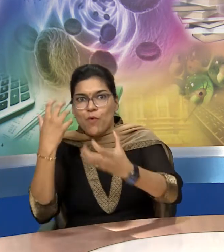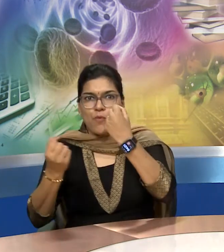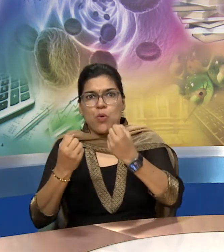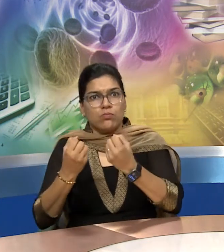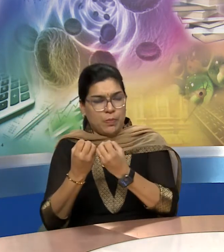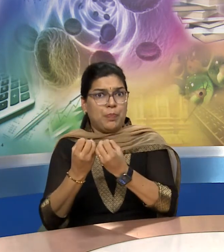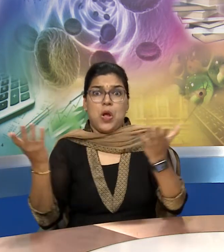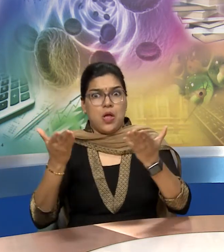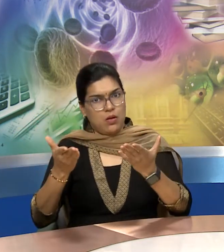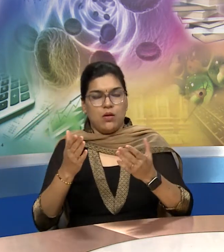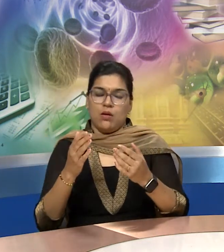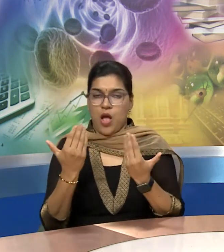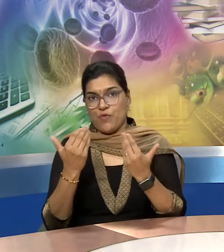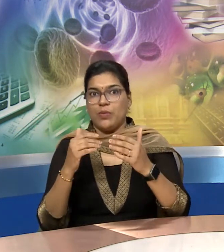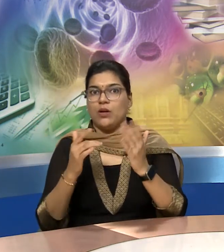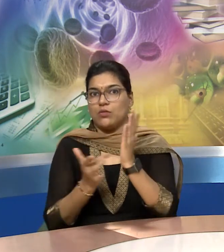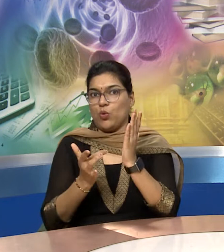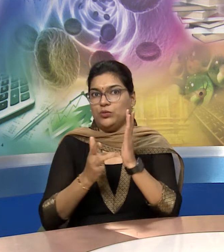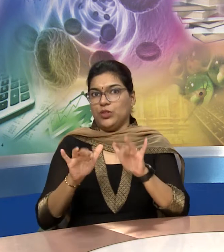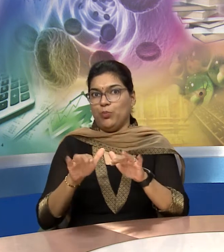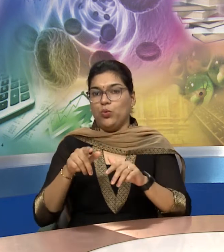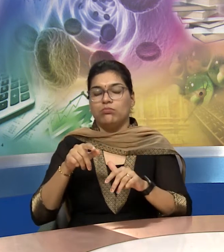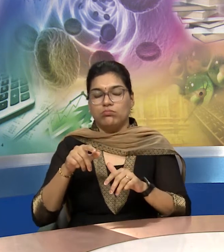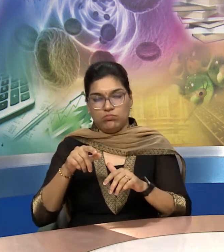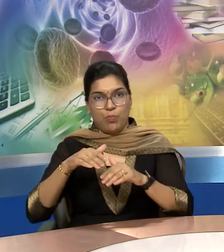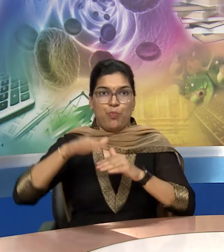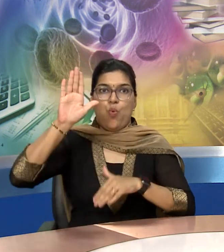quite often, so ICT is one of the key driver.